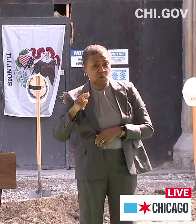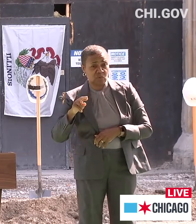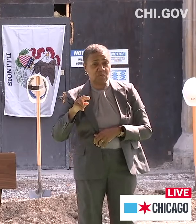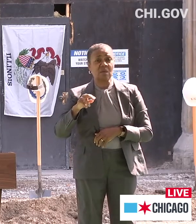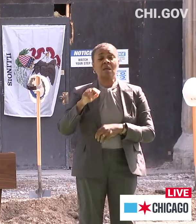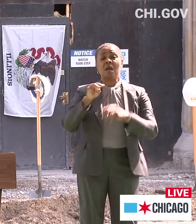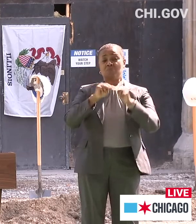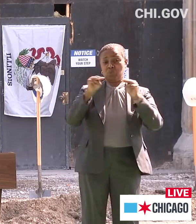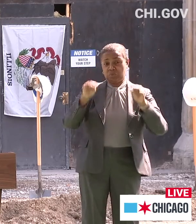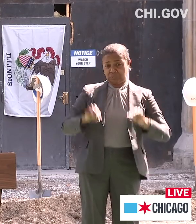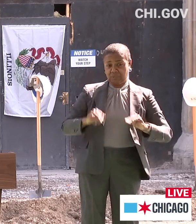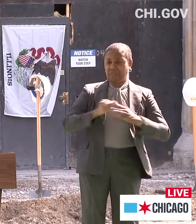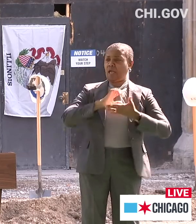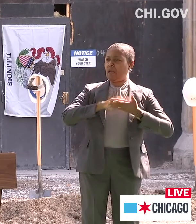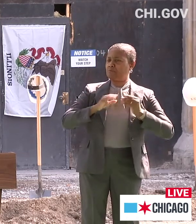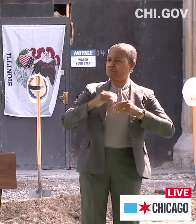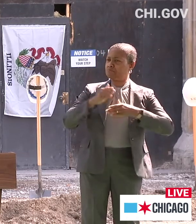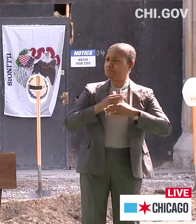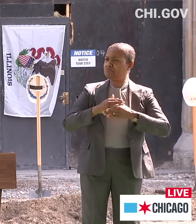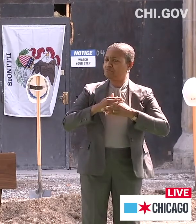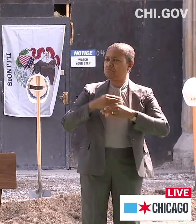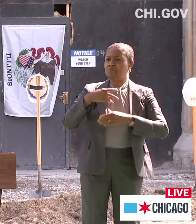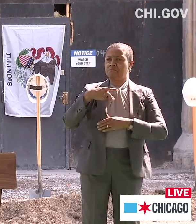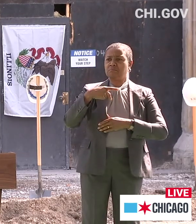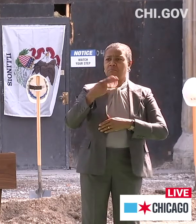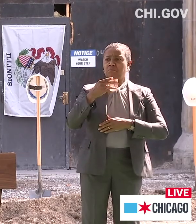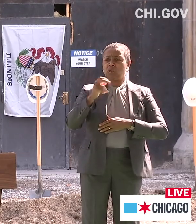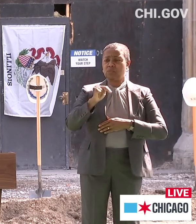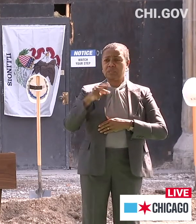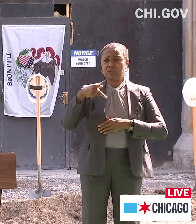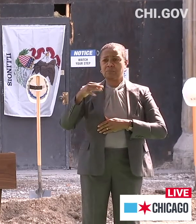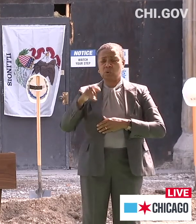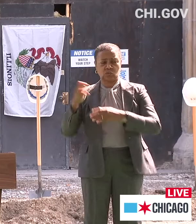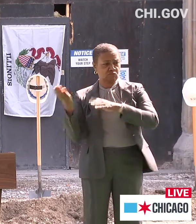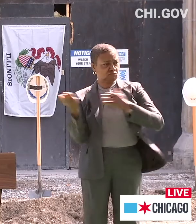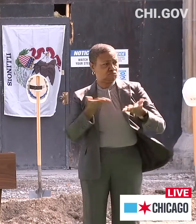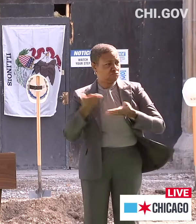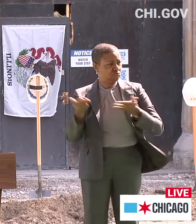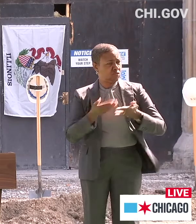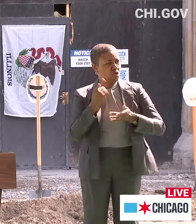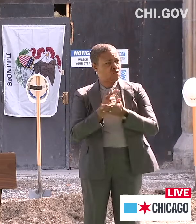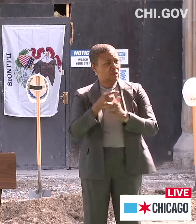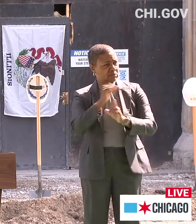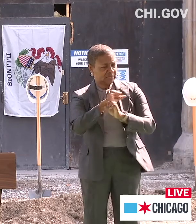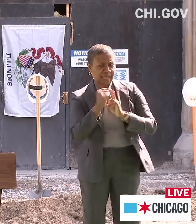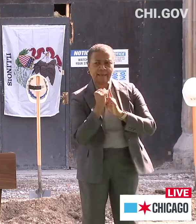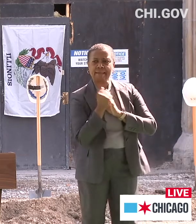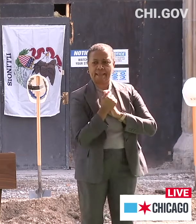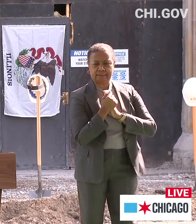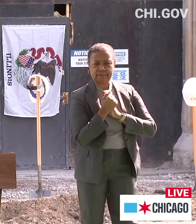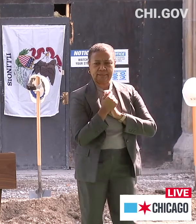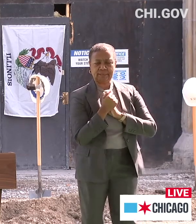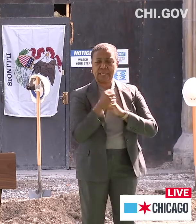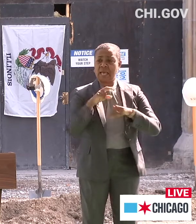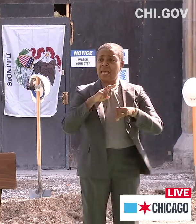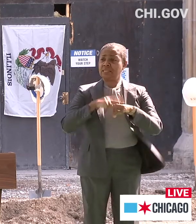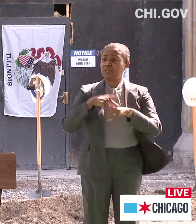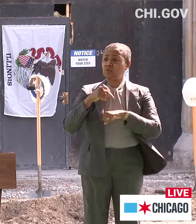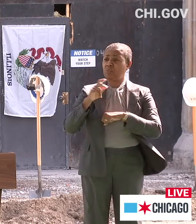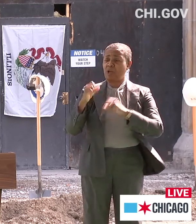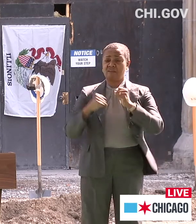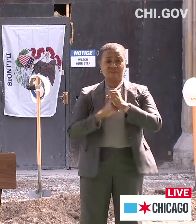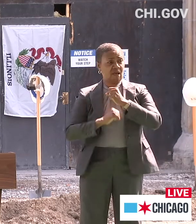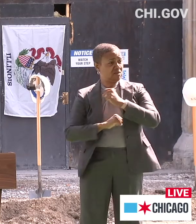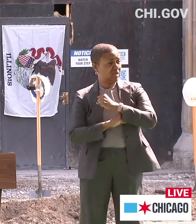the story of the Pullman Porters in the context that it should be told. The National Park Foundation,